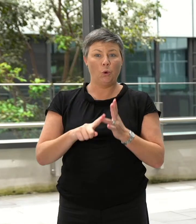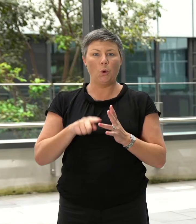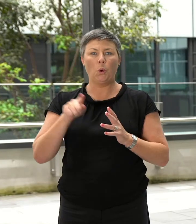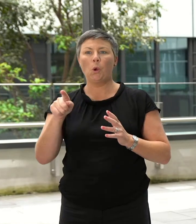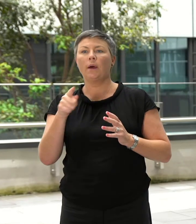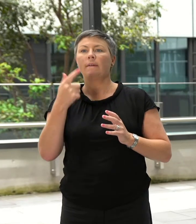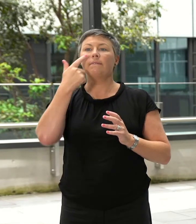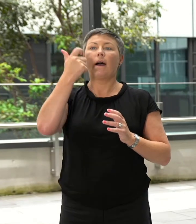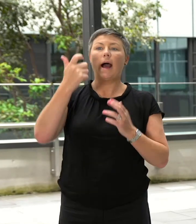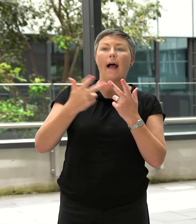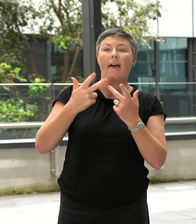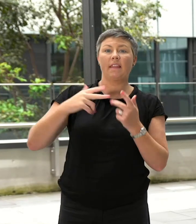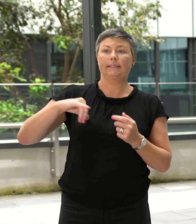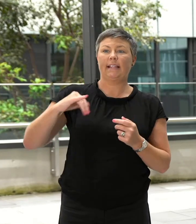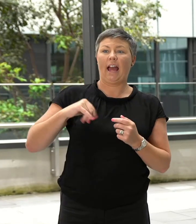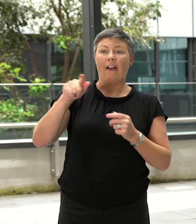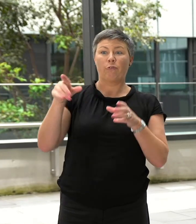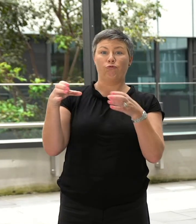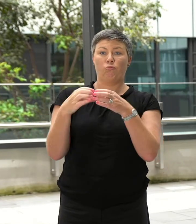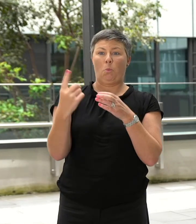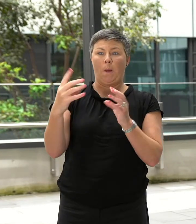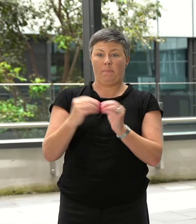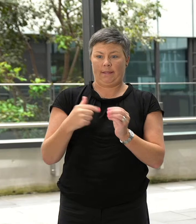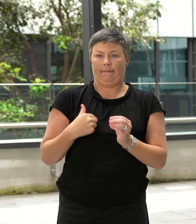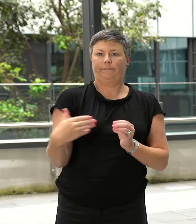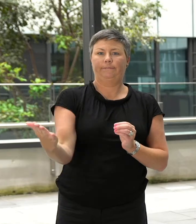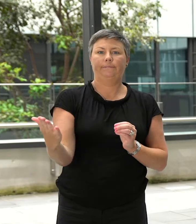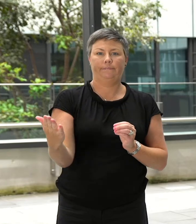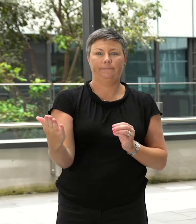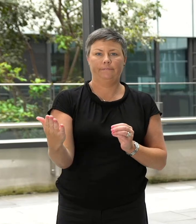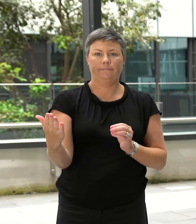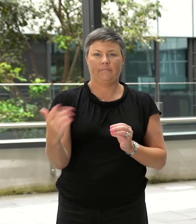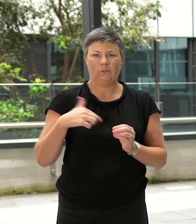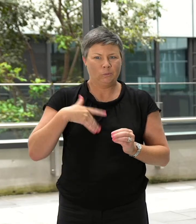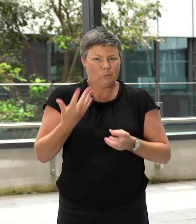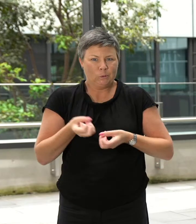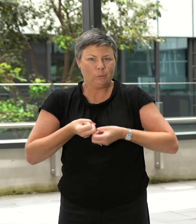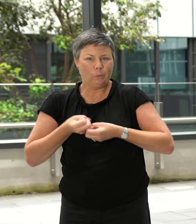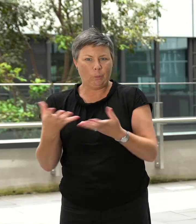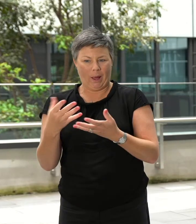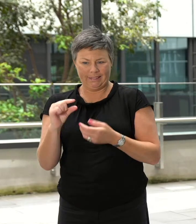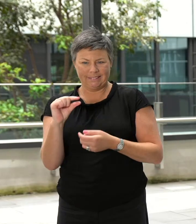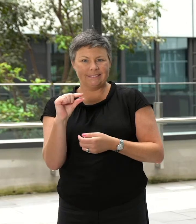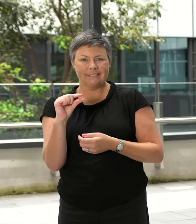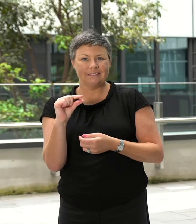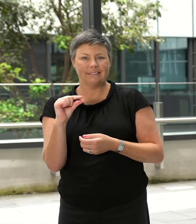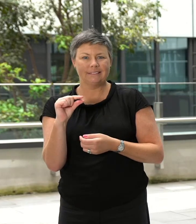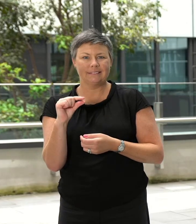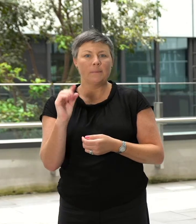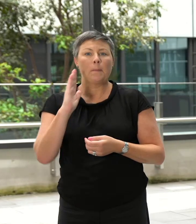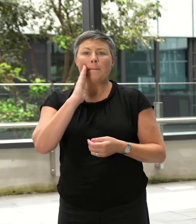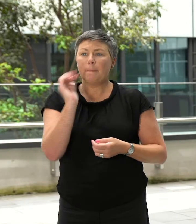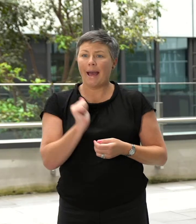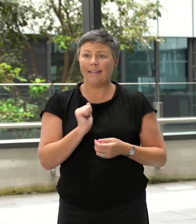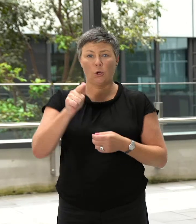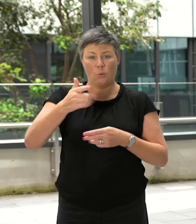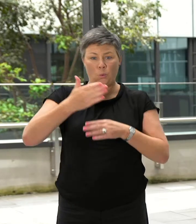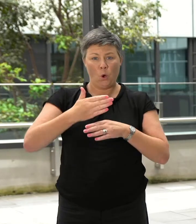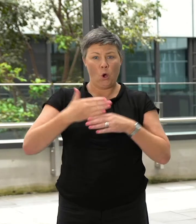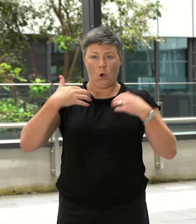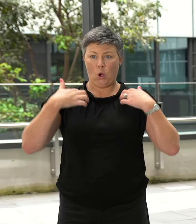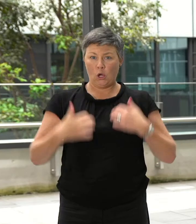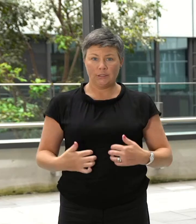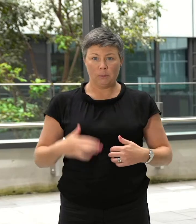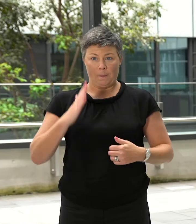other hospital staff, and they're giving them that vaccination. Remembering, every single hospital staff, no matter what job you do in the